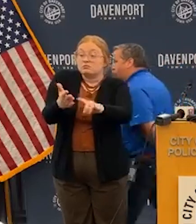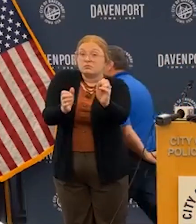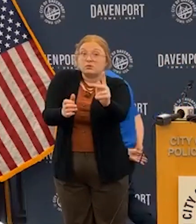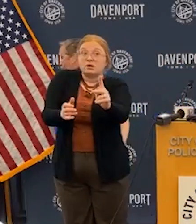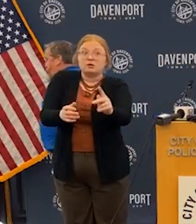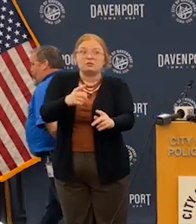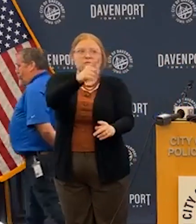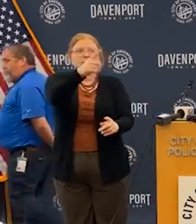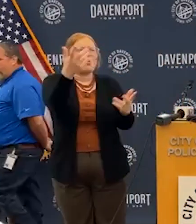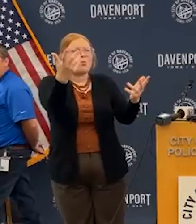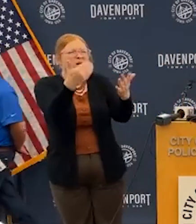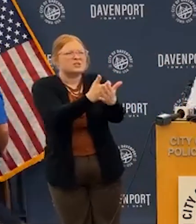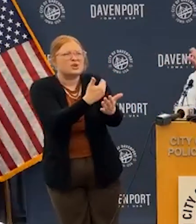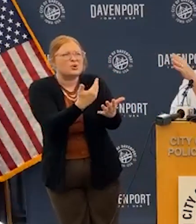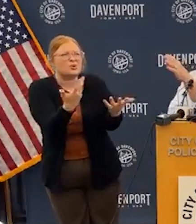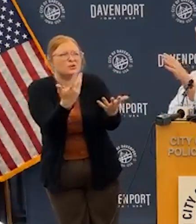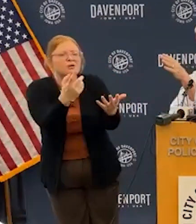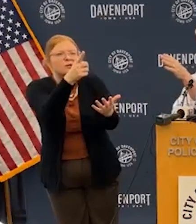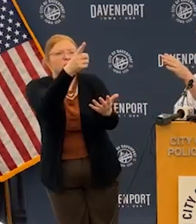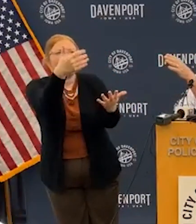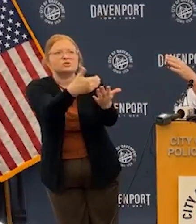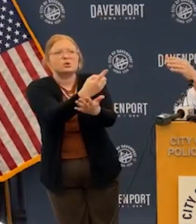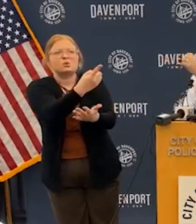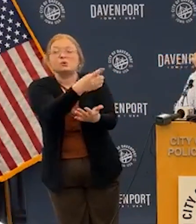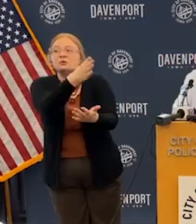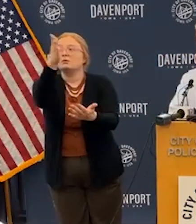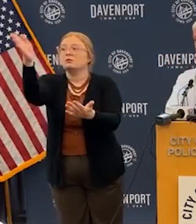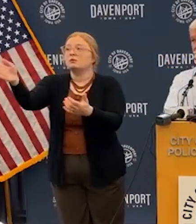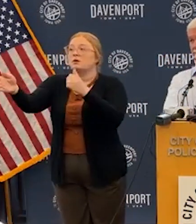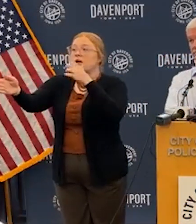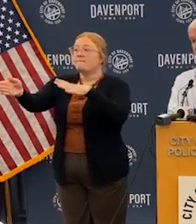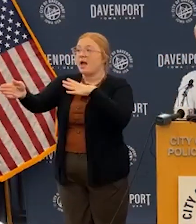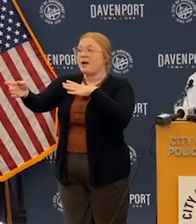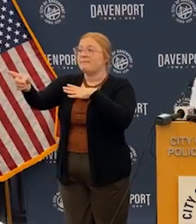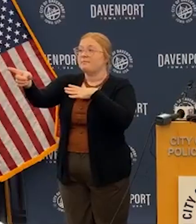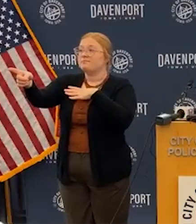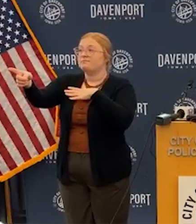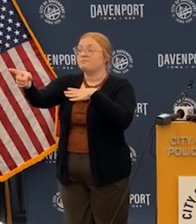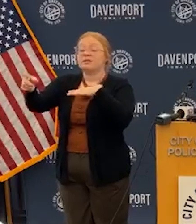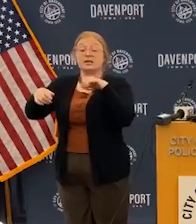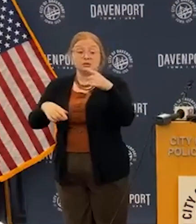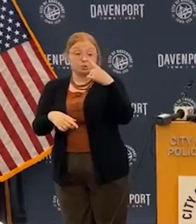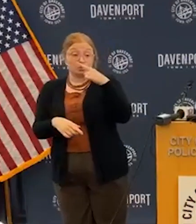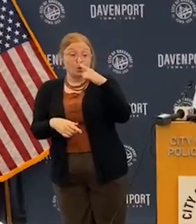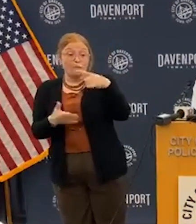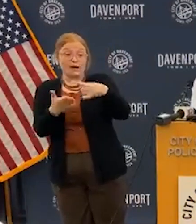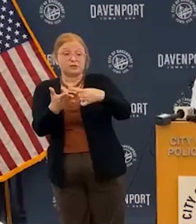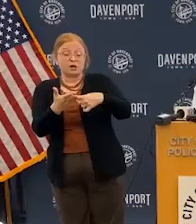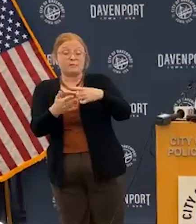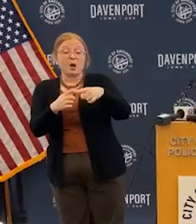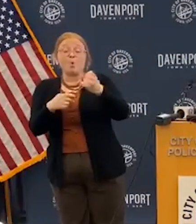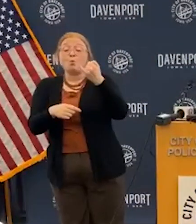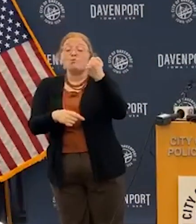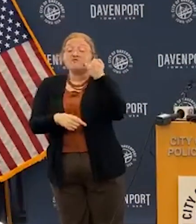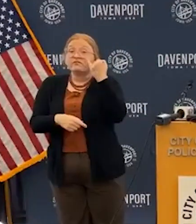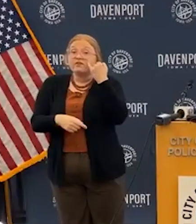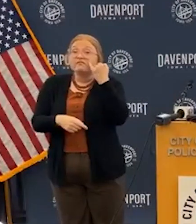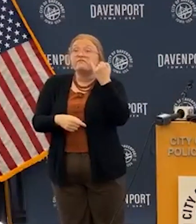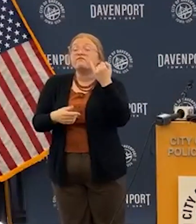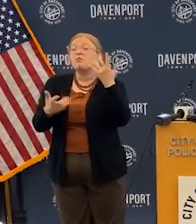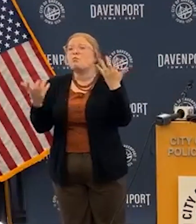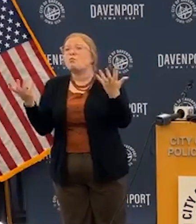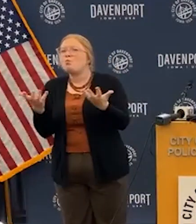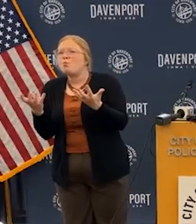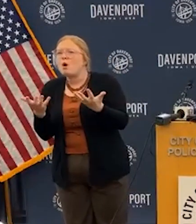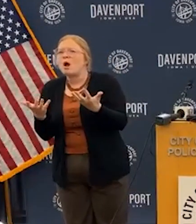Okay. Ma'am? Yes, could you talk about what, if any, did the inspector actually look at